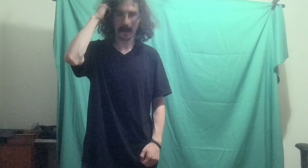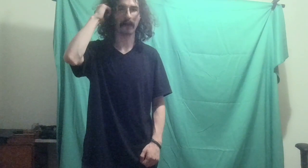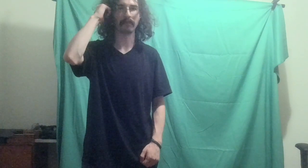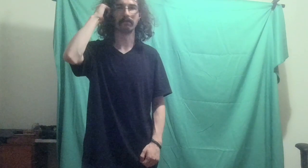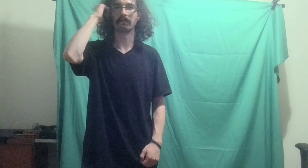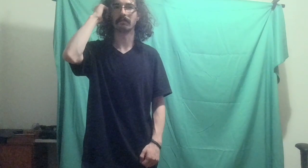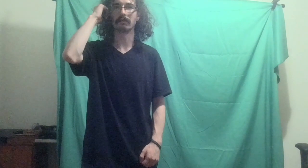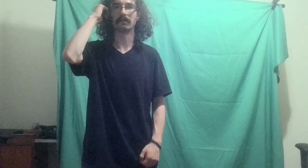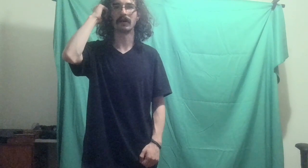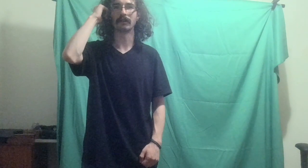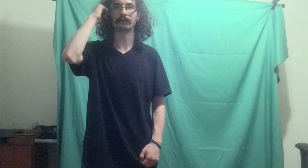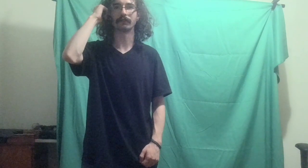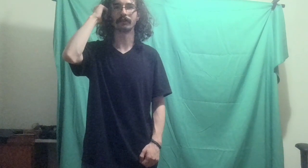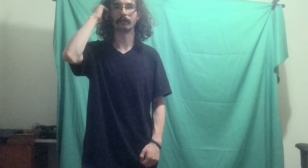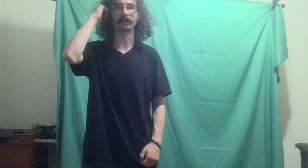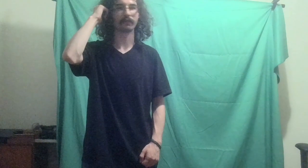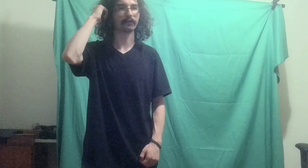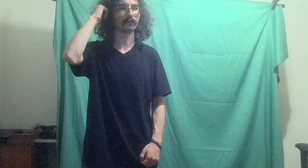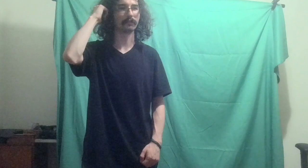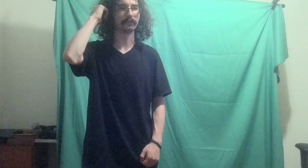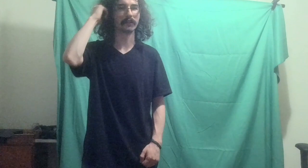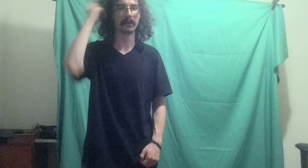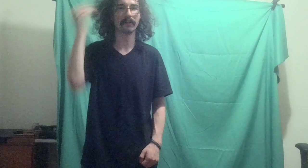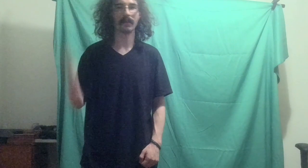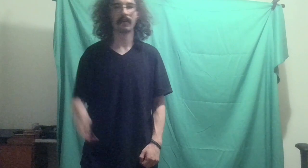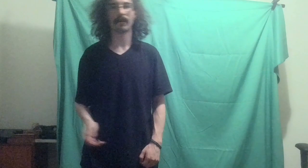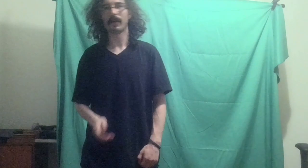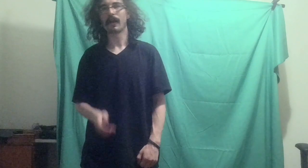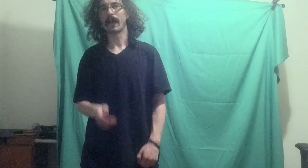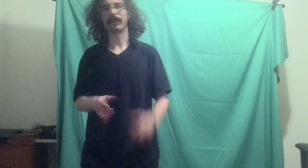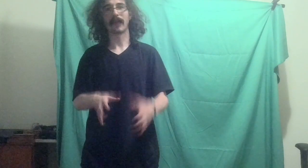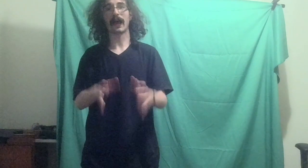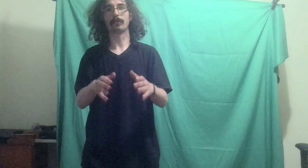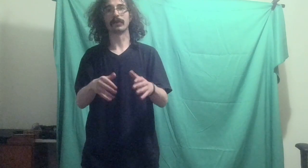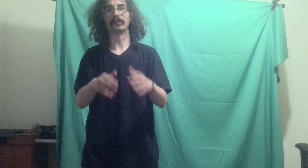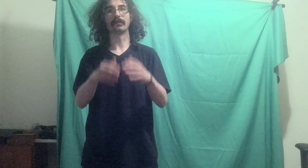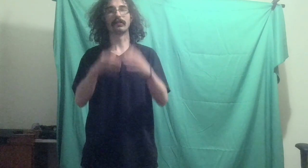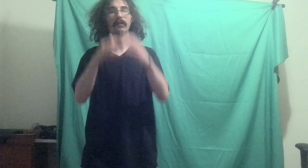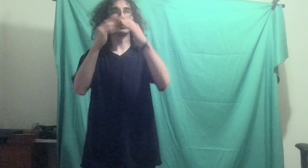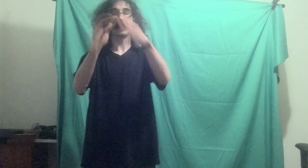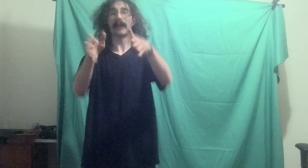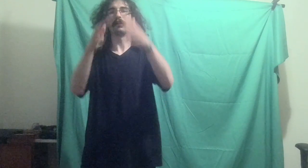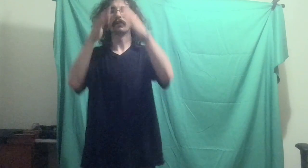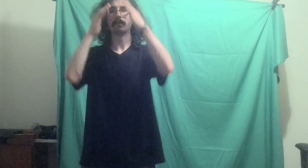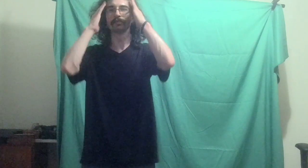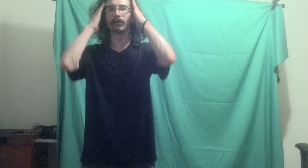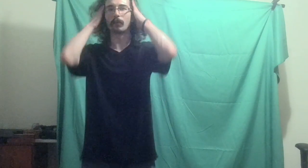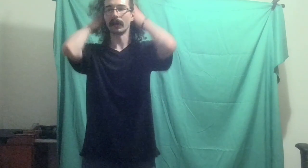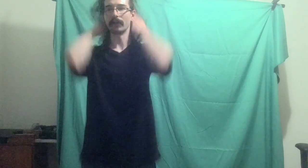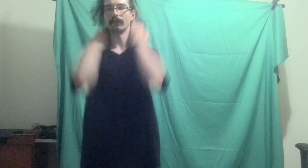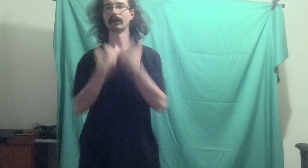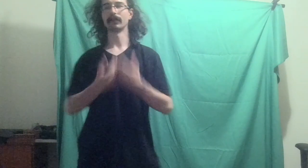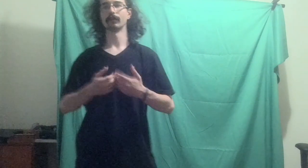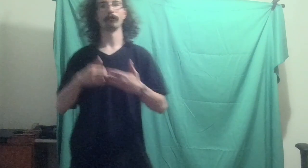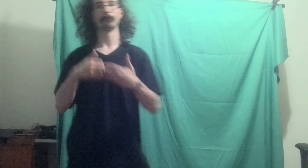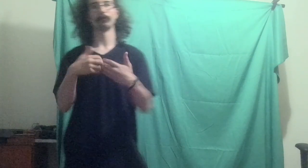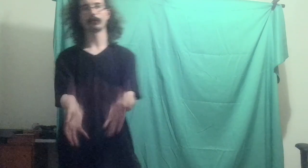I'm not sure what to do. And that happened again when I decided to go for 500